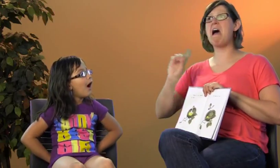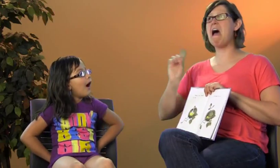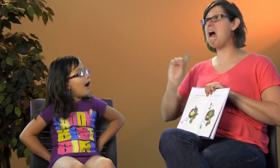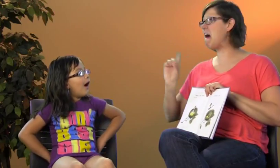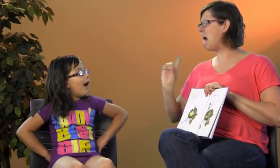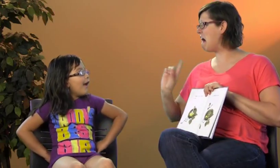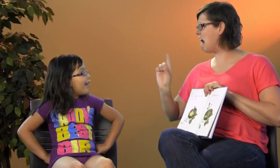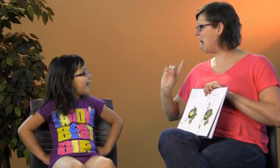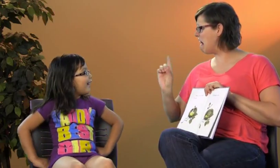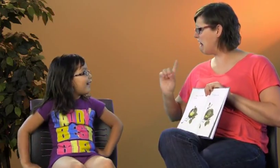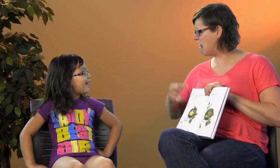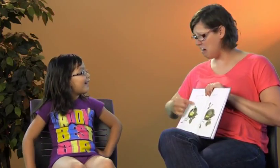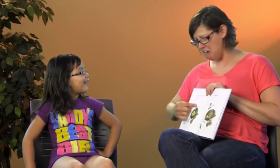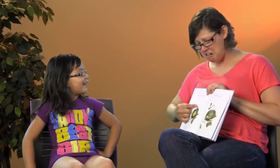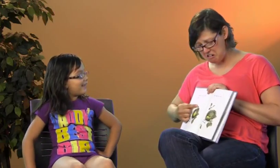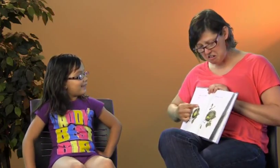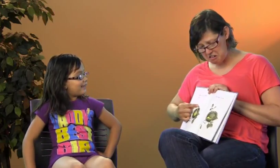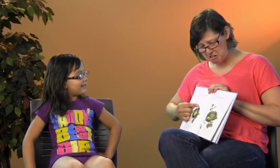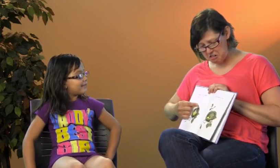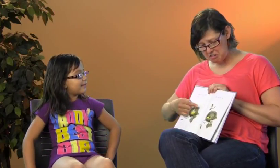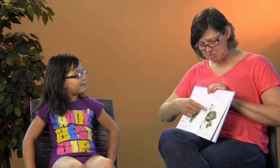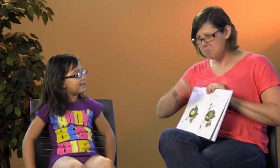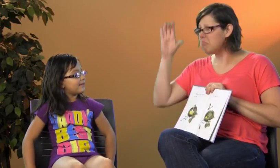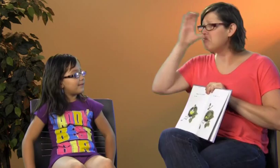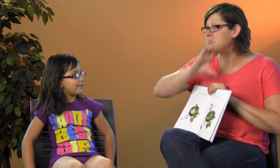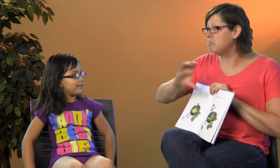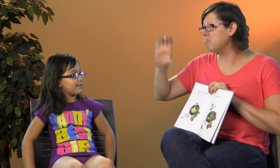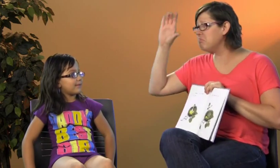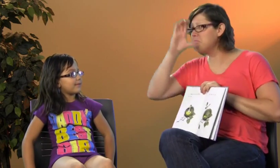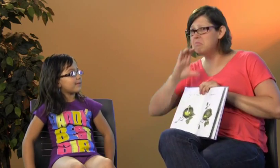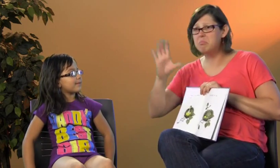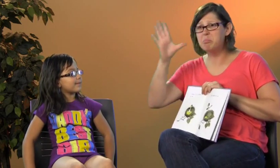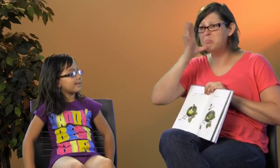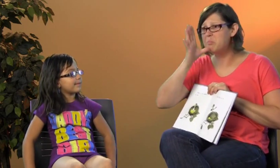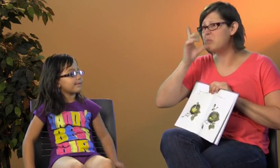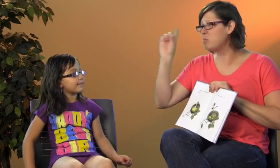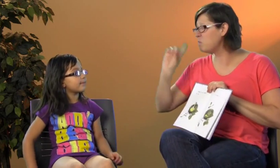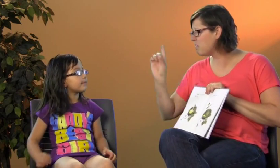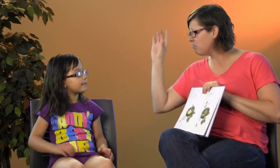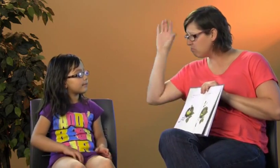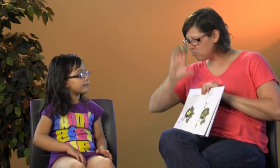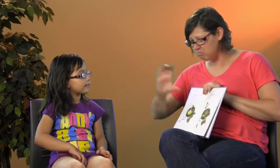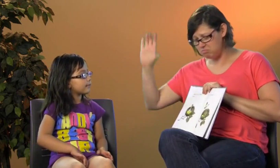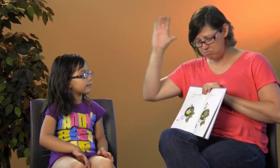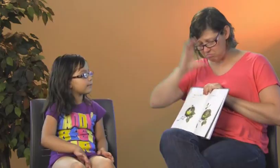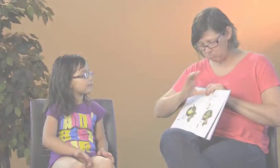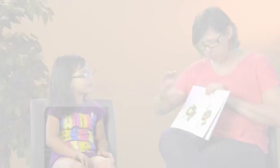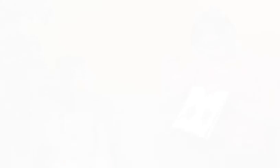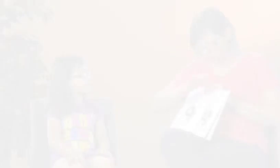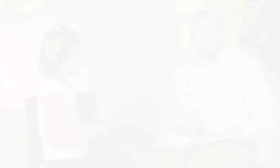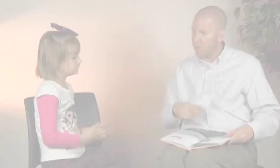The birdie's saying, where's my mother? Where's my mother? And the birdie starts looking for his mom.